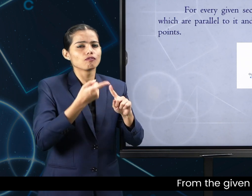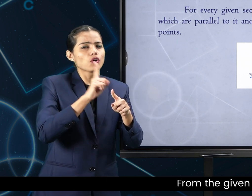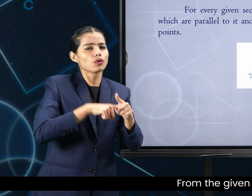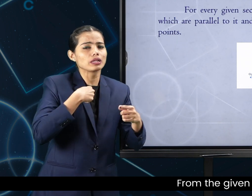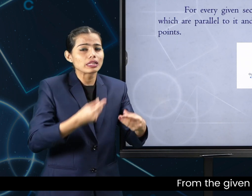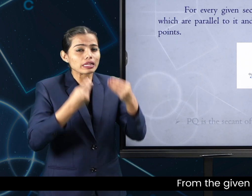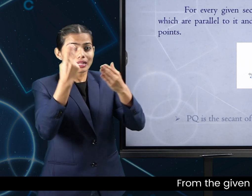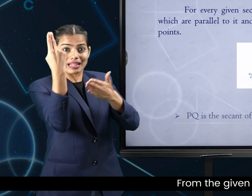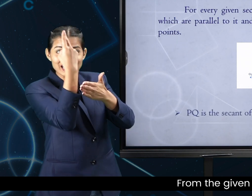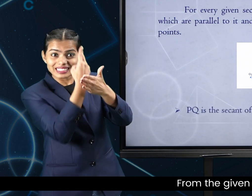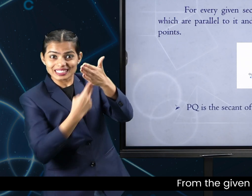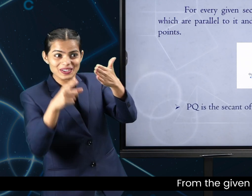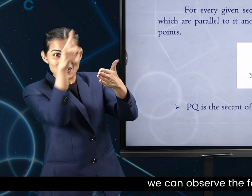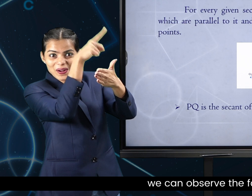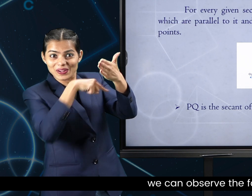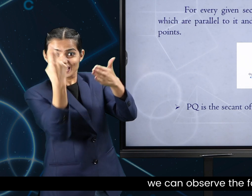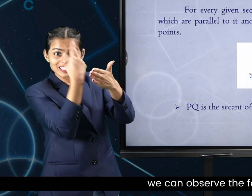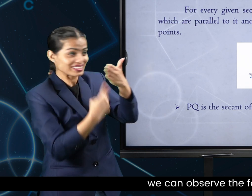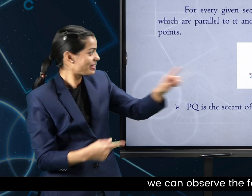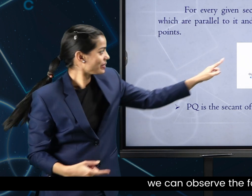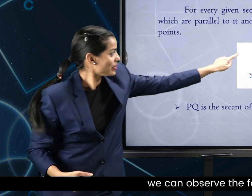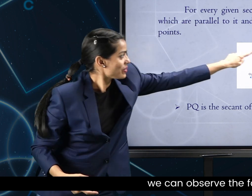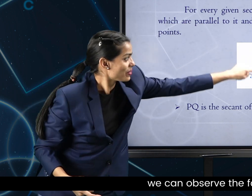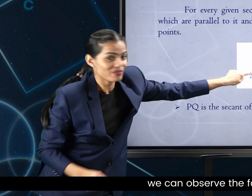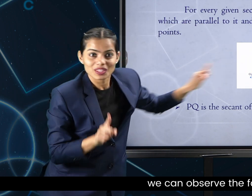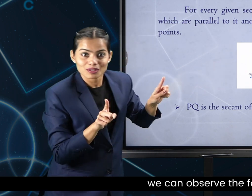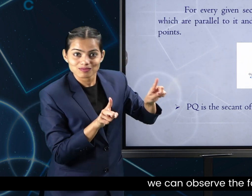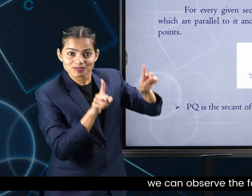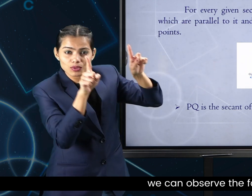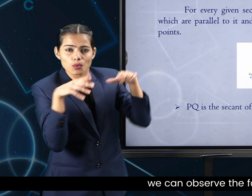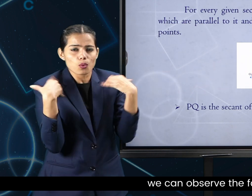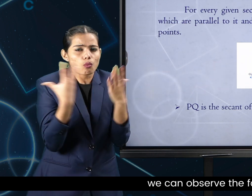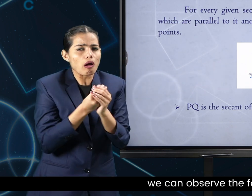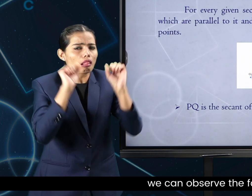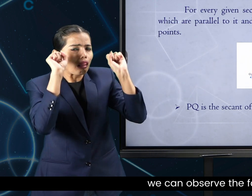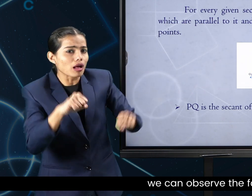From the given diagram, we can observe the following points.